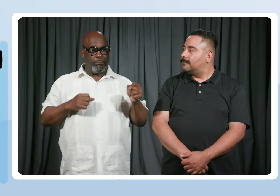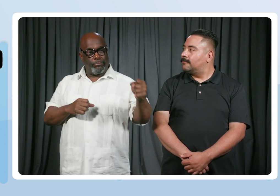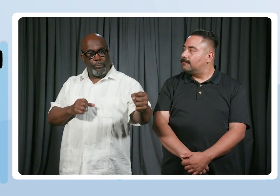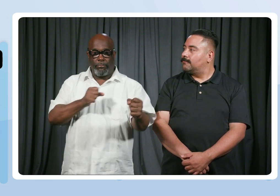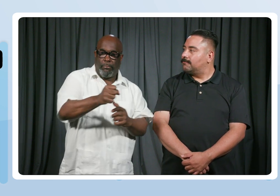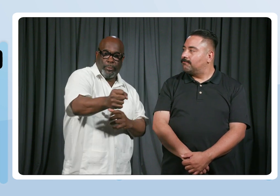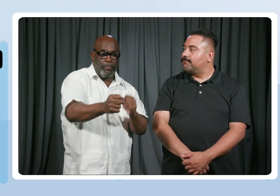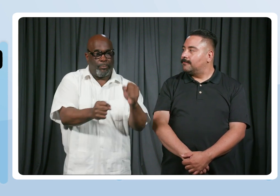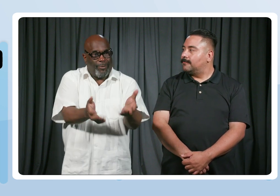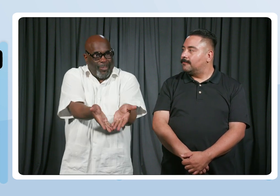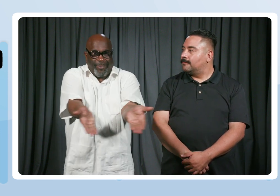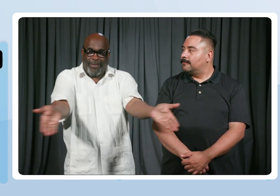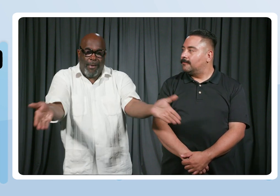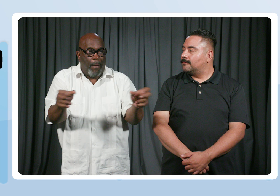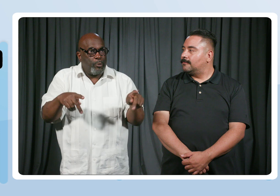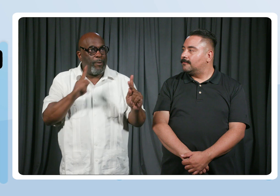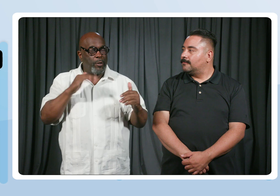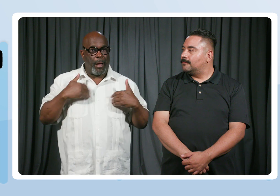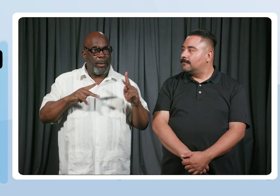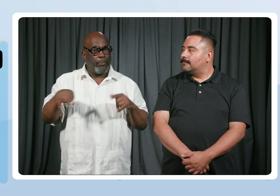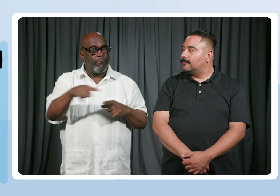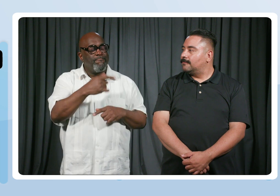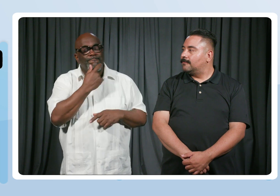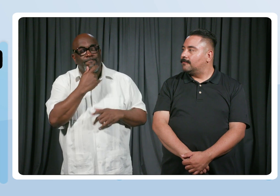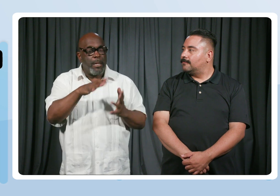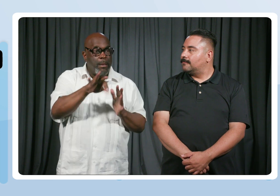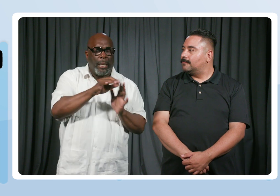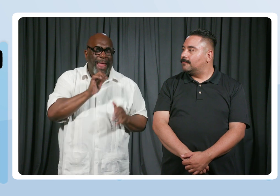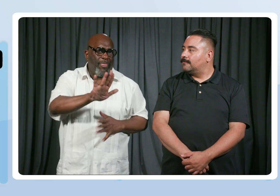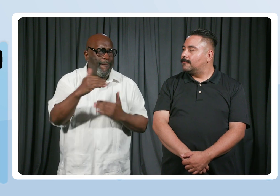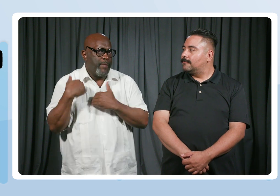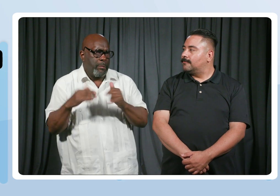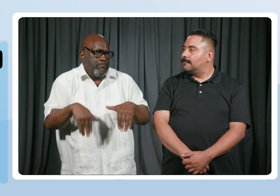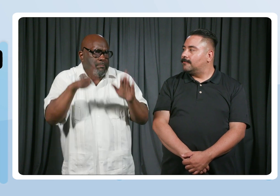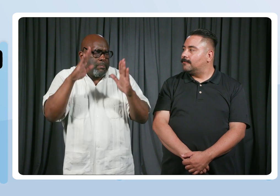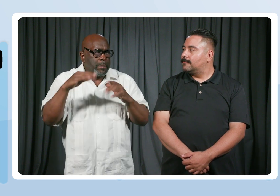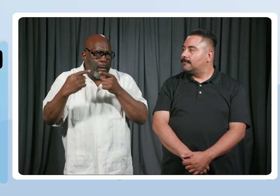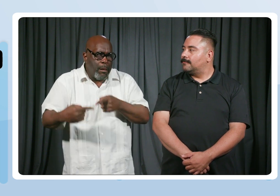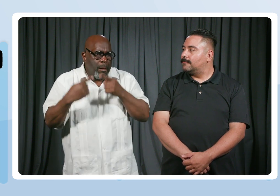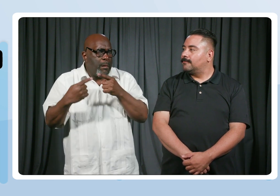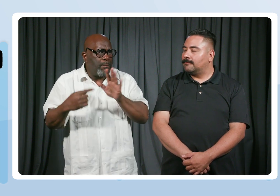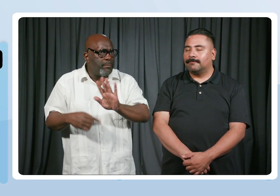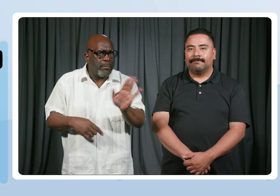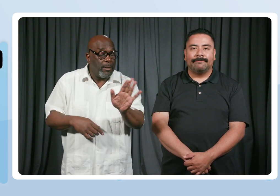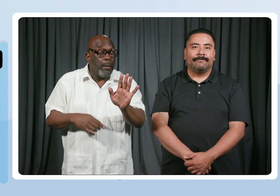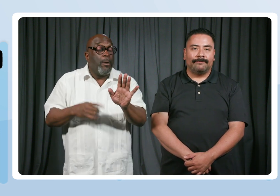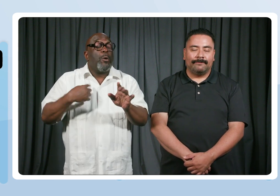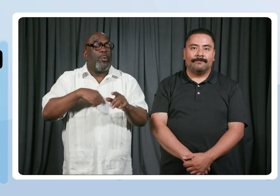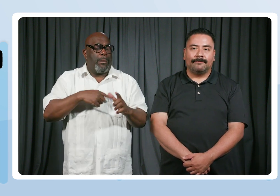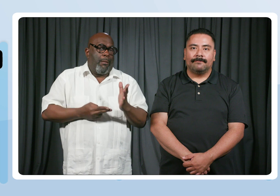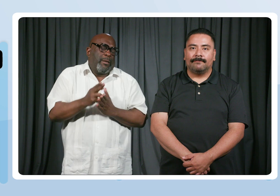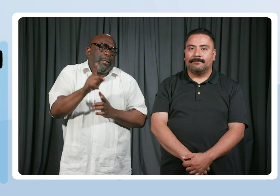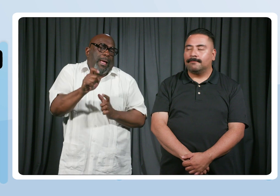every opportunity to remove those barriers, because it's not their fault that they are growing up in difficult circumstances. And honestly, we have to take that a